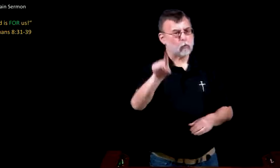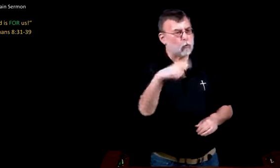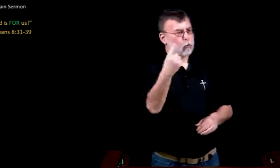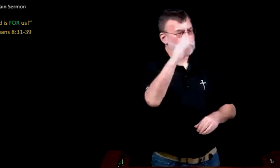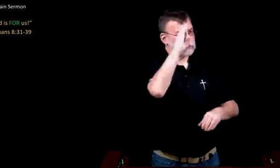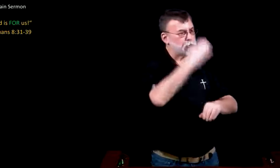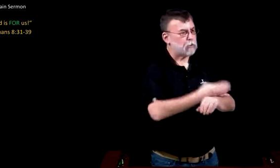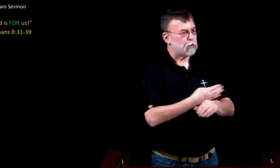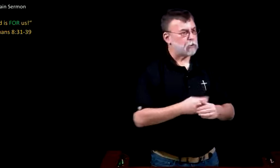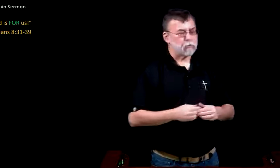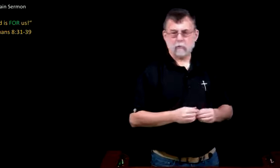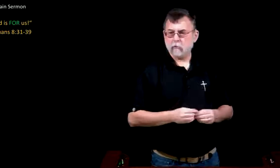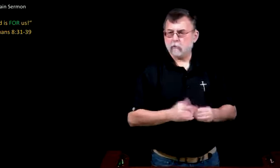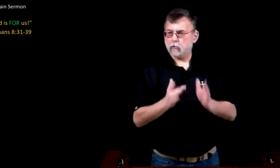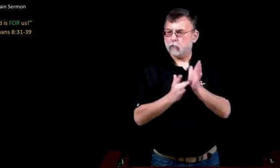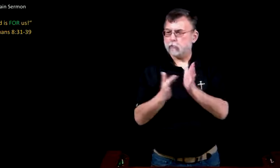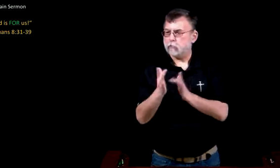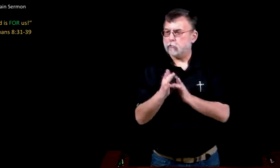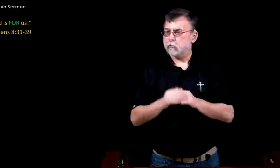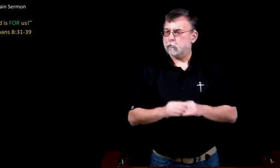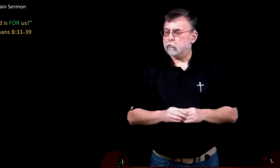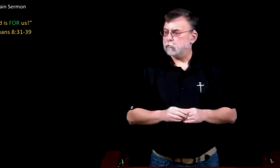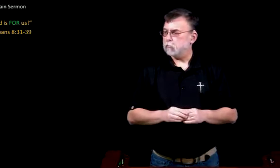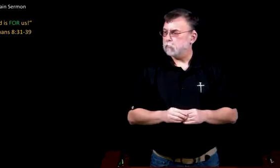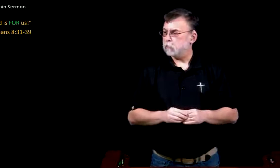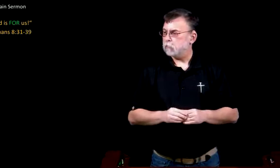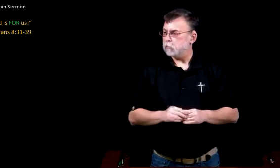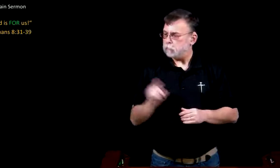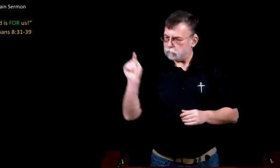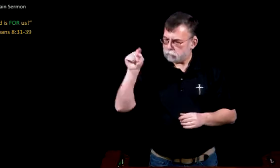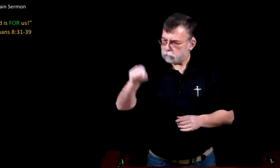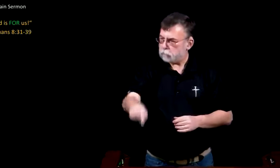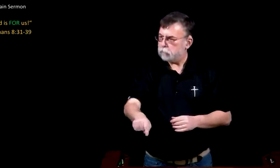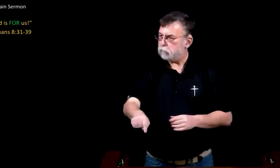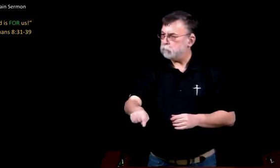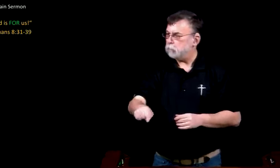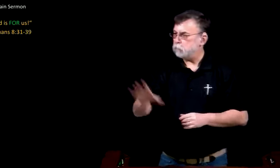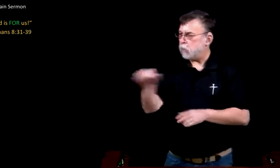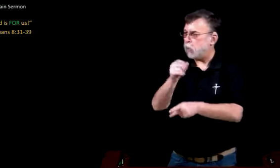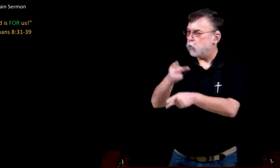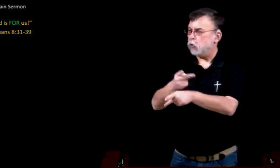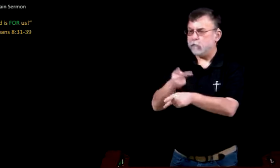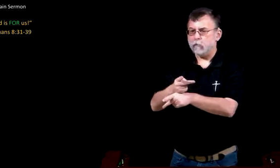He sent his only son, Jesus, to come down to earth